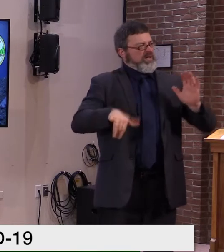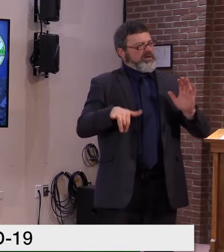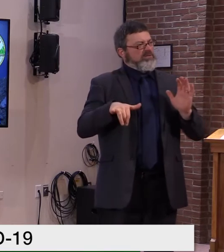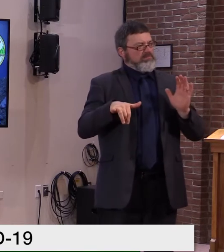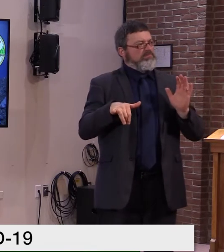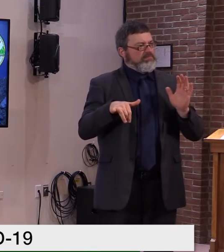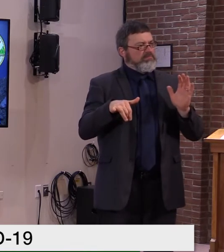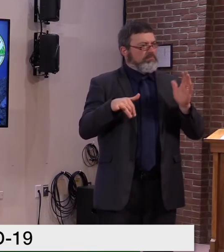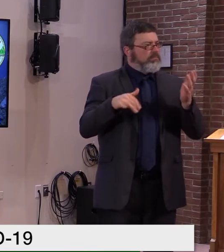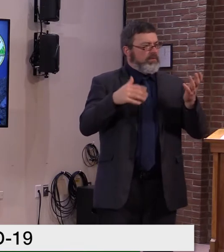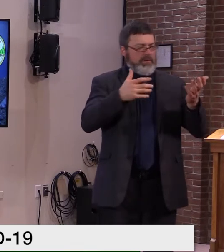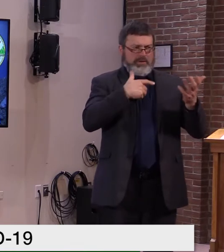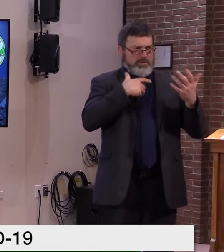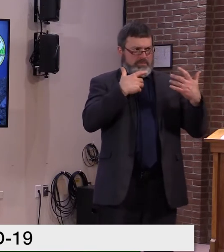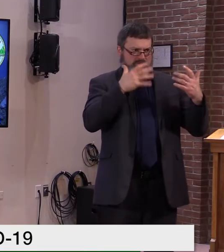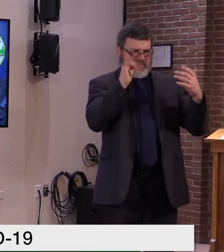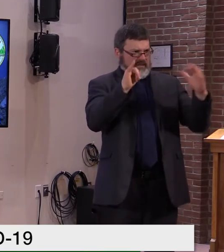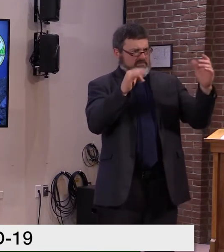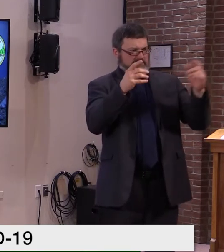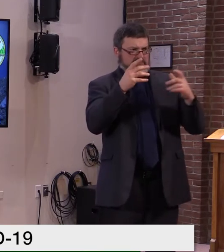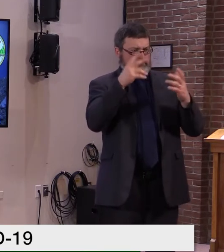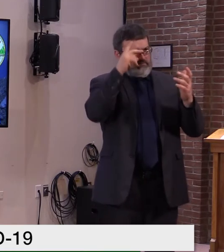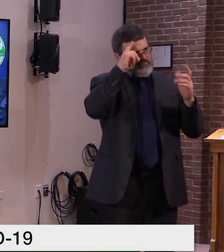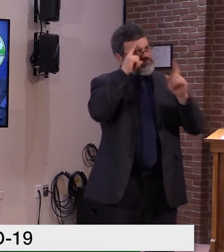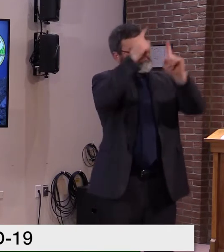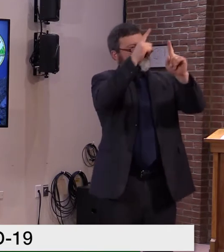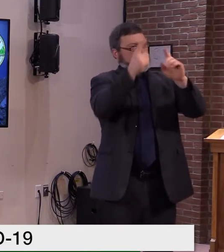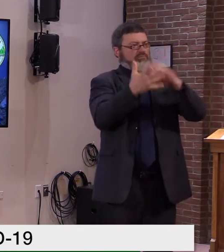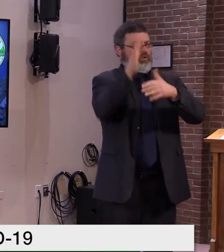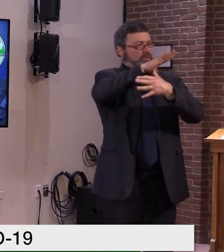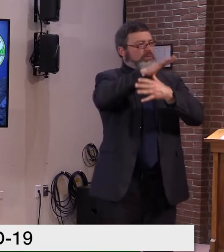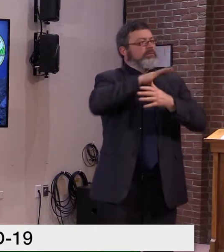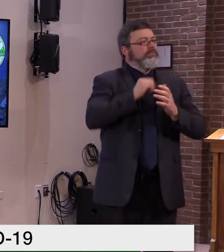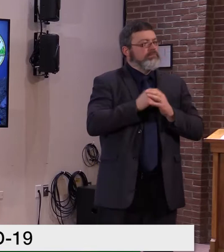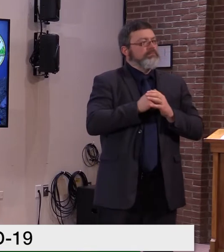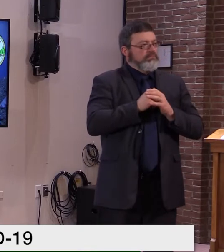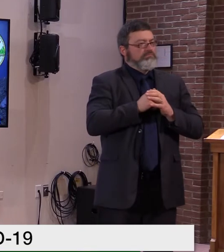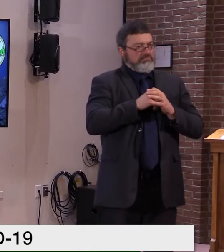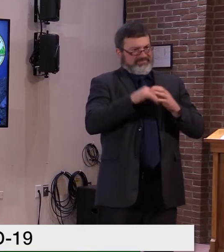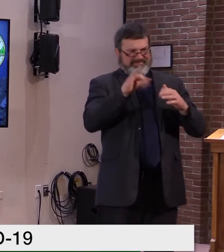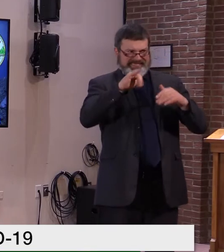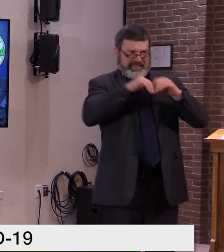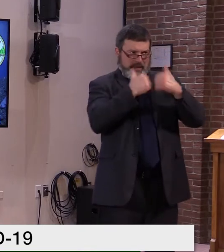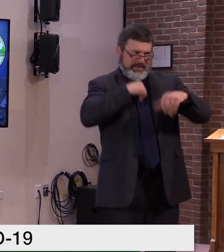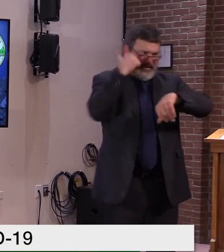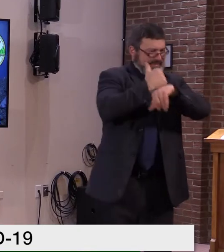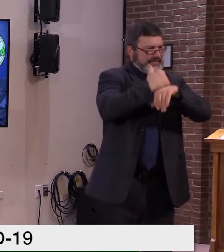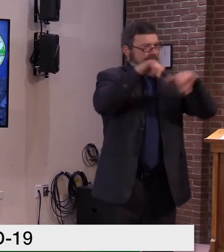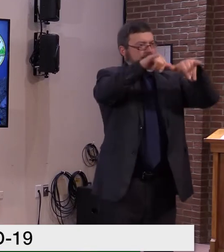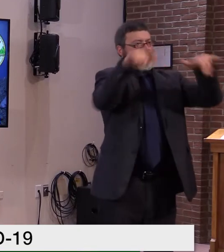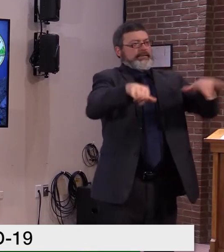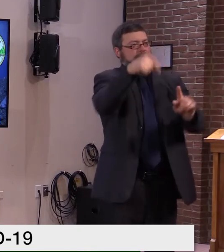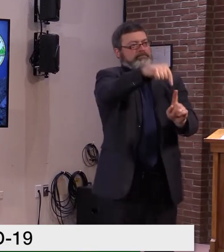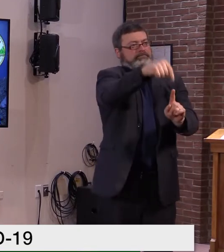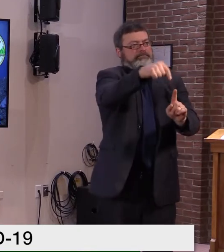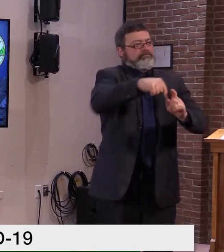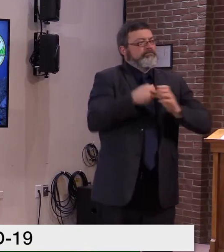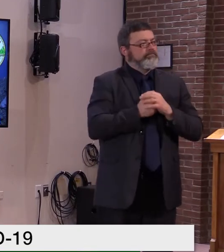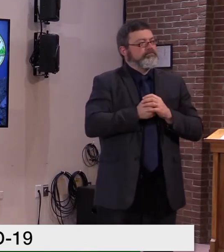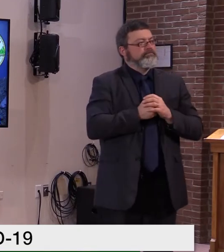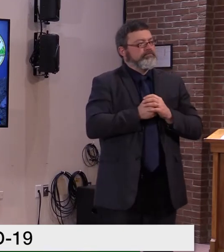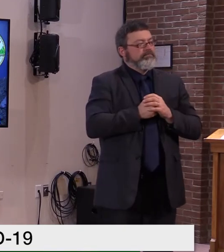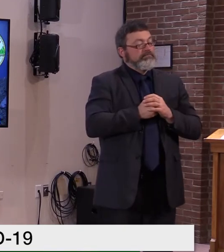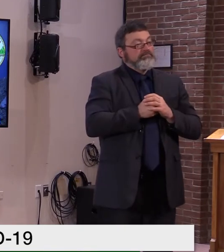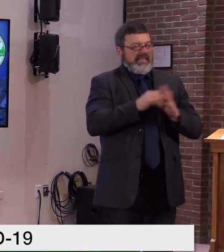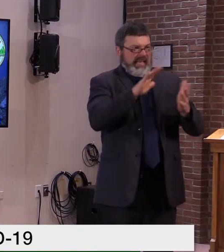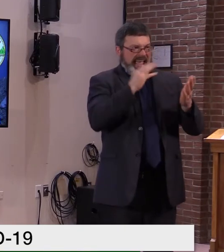but in addition to an apology, which I again give, actions need to happen to ensure that this incident isn't